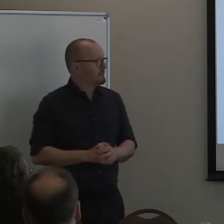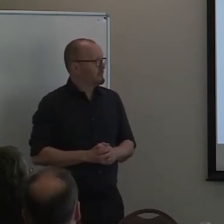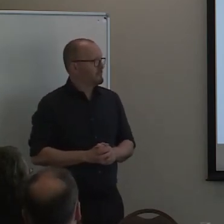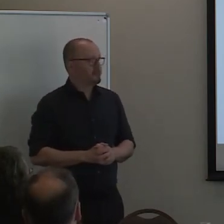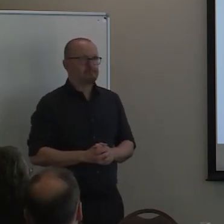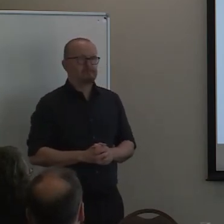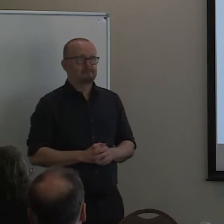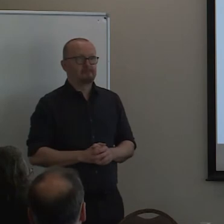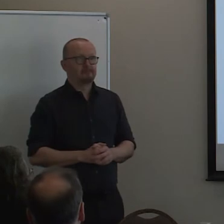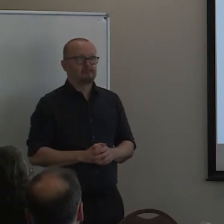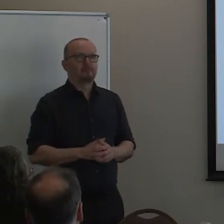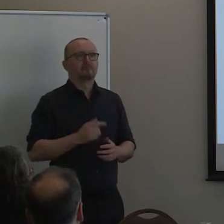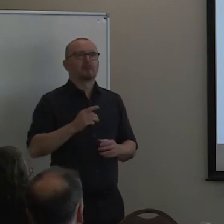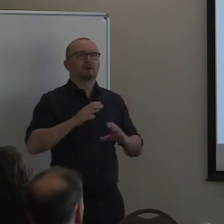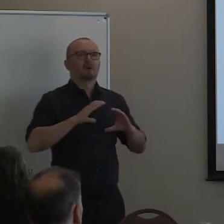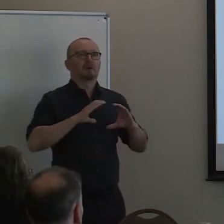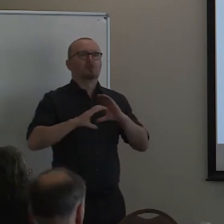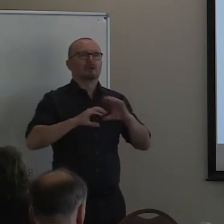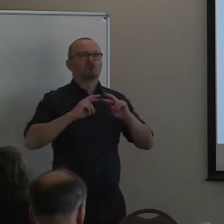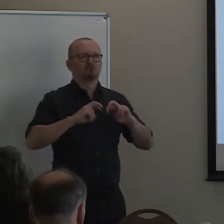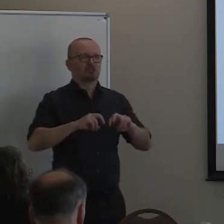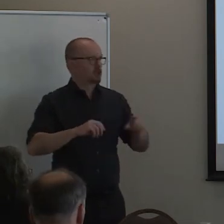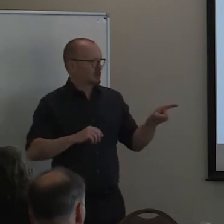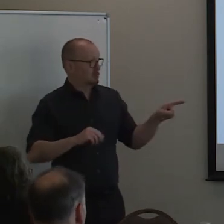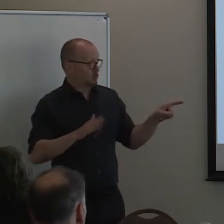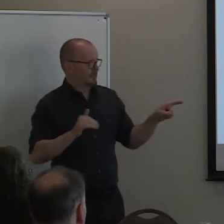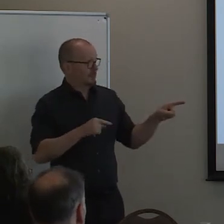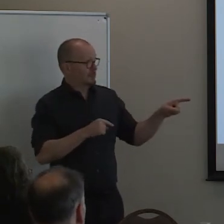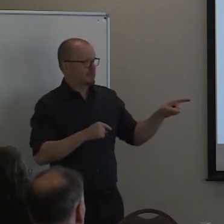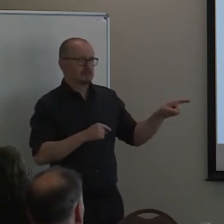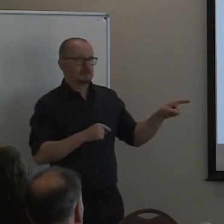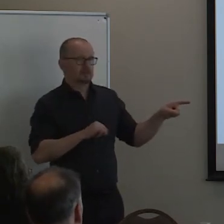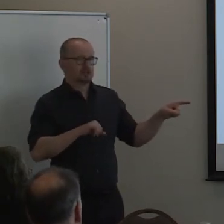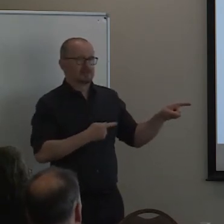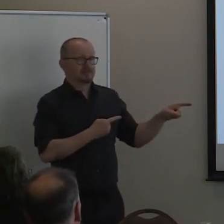who's a great communications researcher from here in New Zealand. And